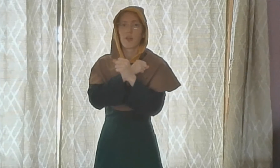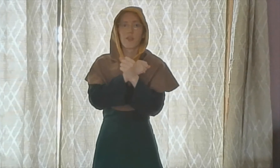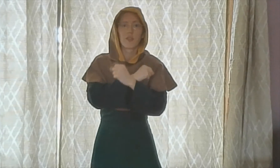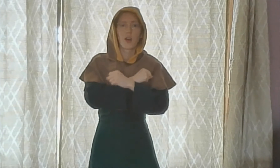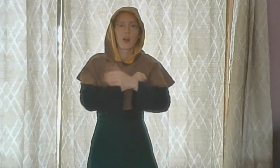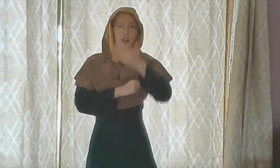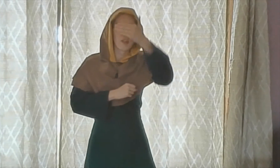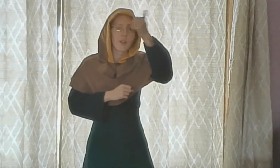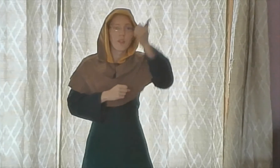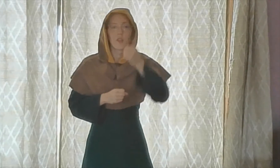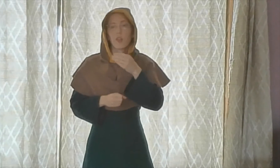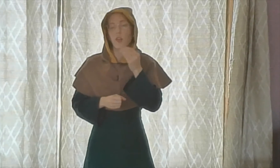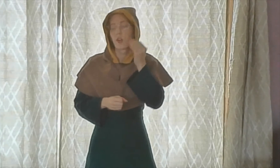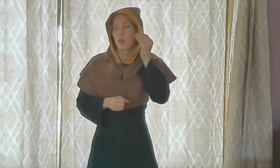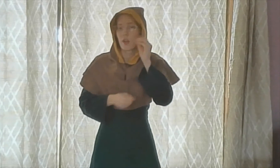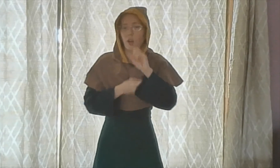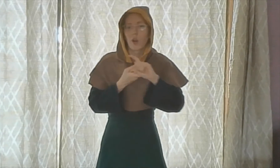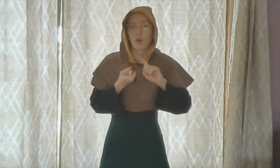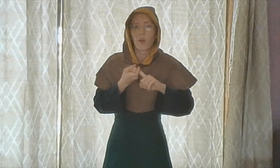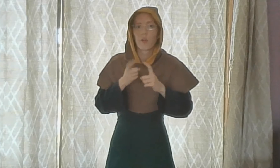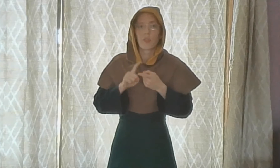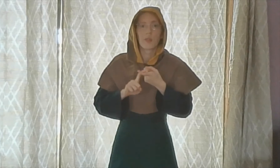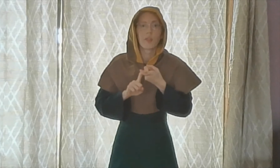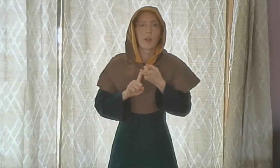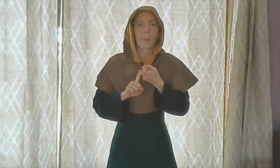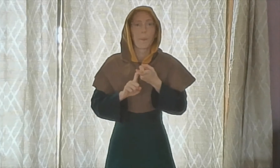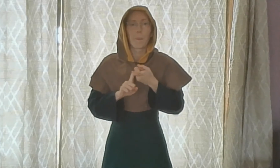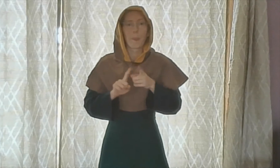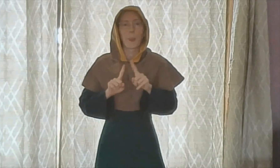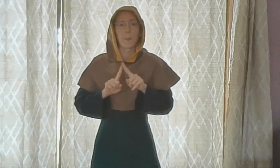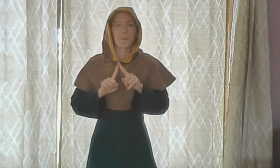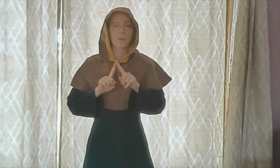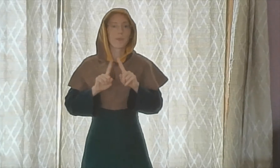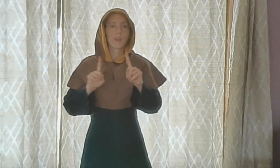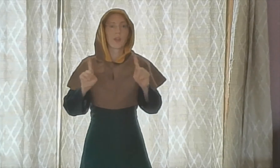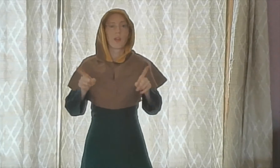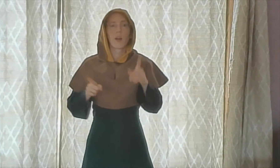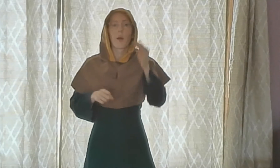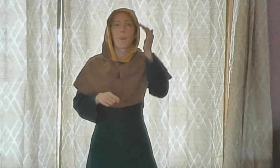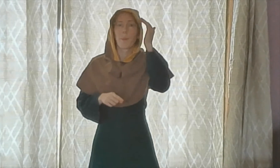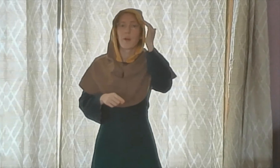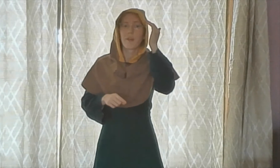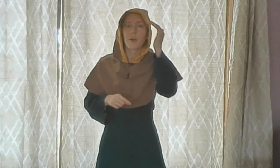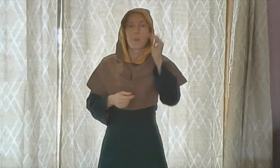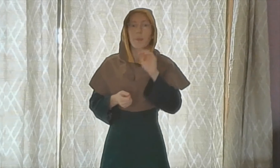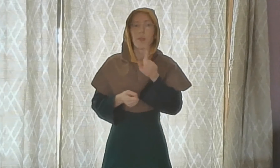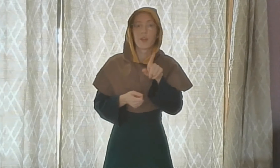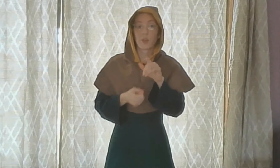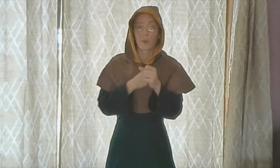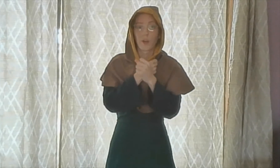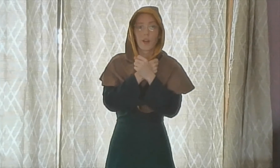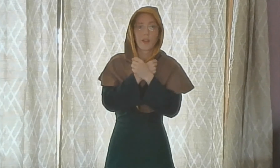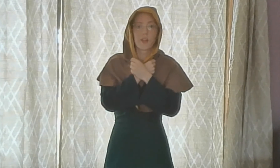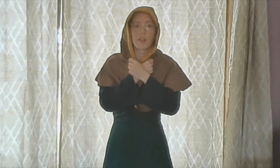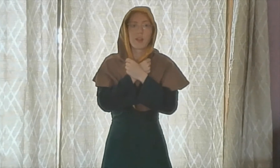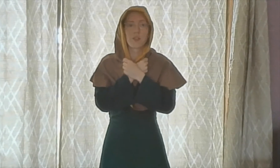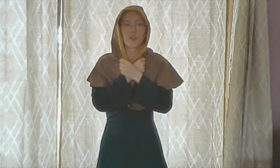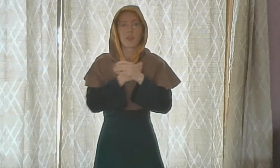a warrior's trance seemed to push you from my mind. But know that you are all to